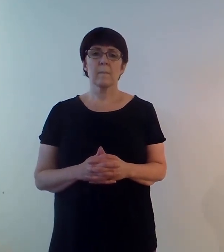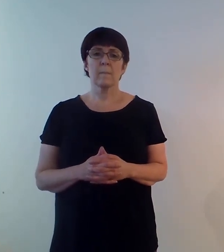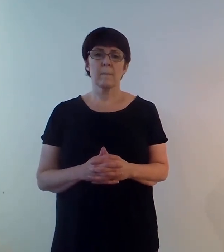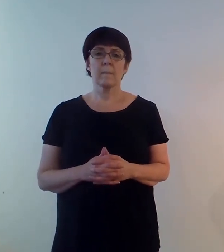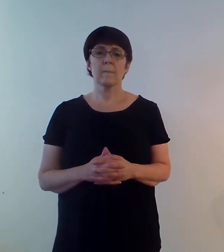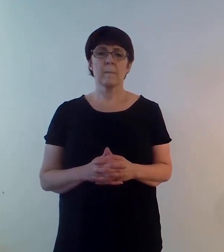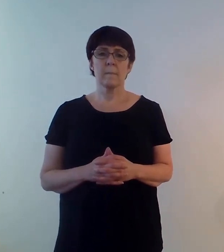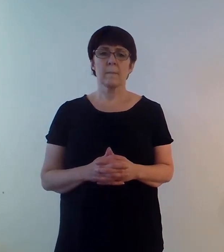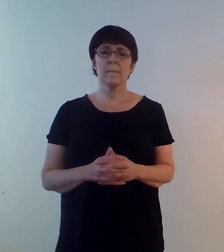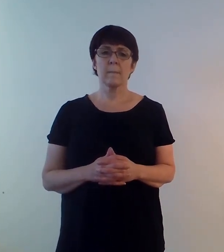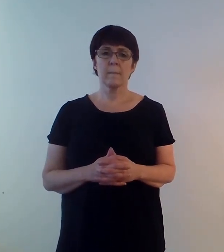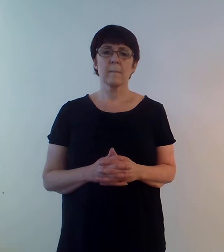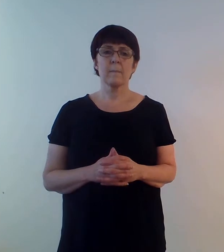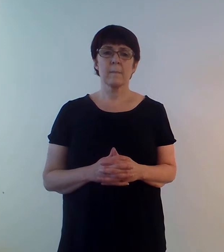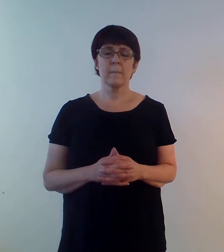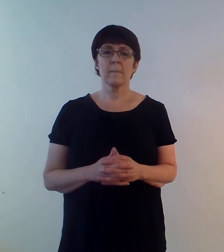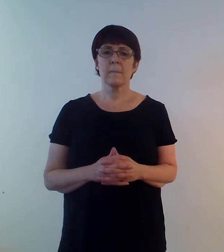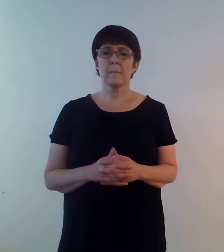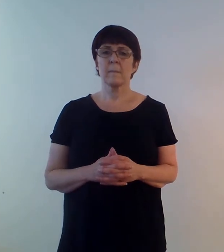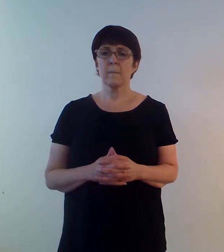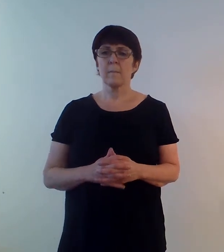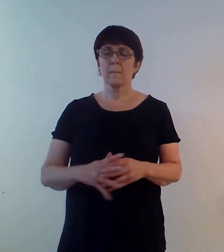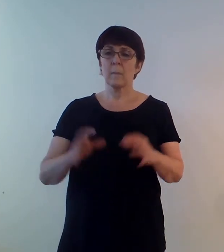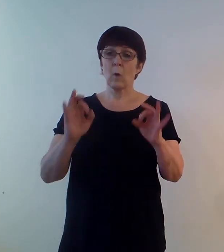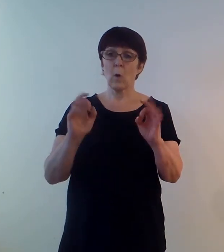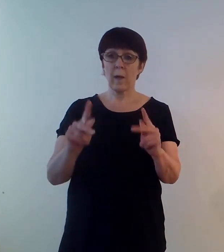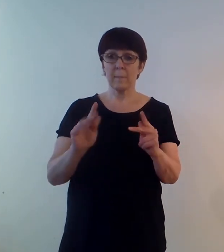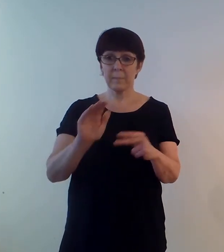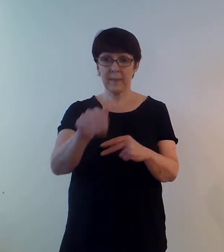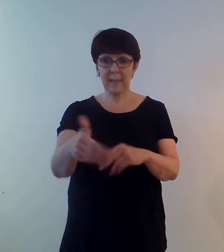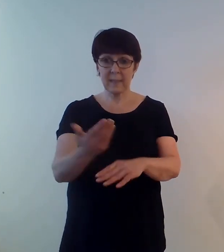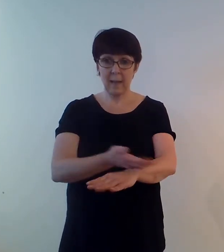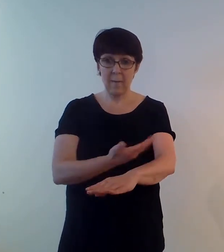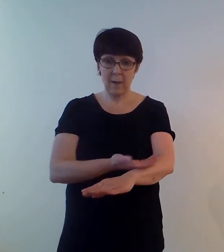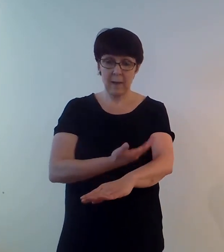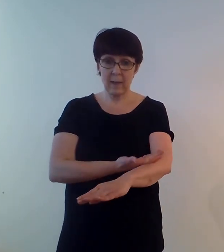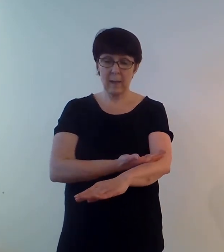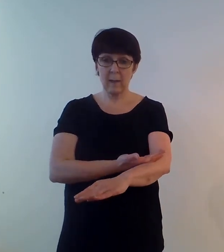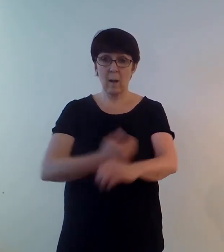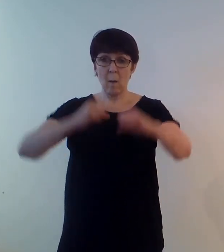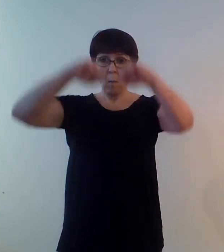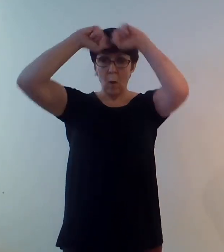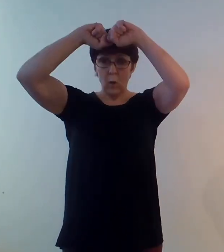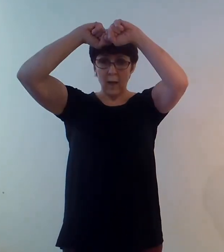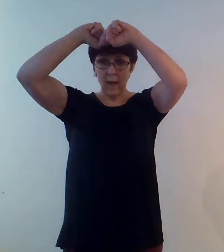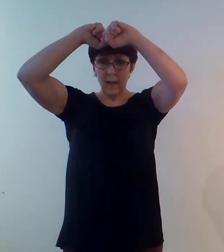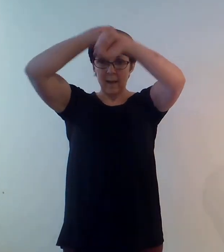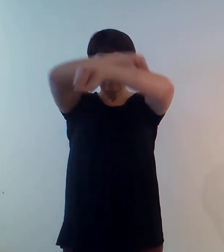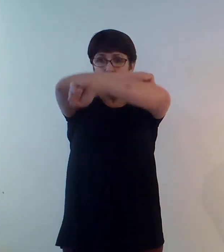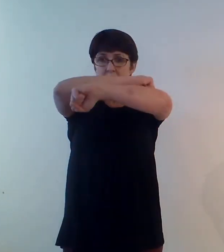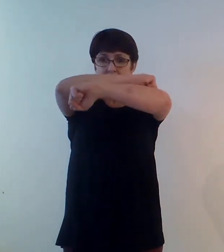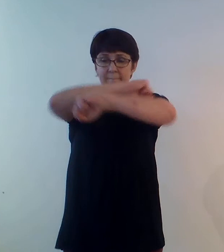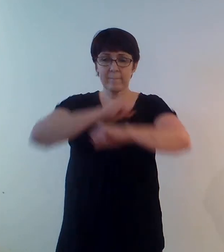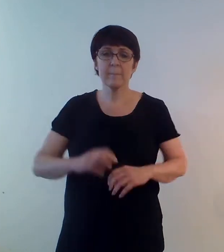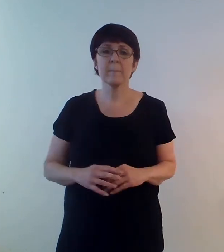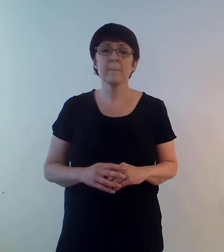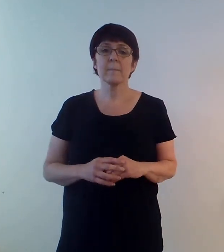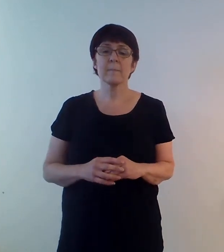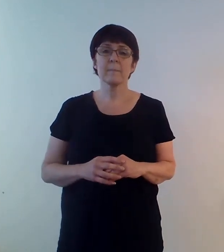and rest. Okay, we move on to the next exercise, which is going to be the plank. Standard, 45 seconds. You know the plank